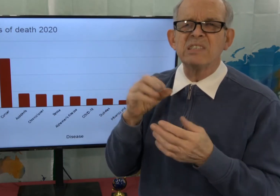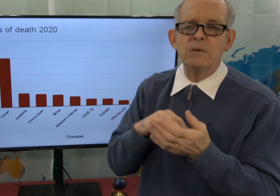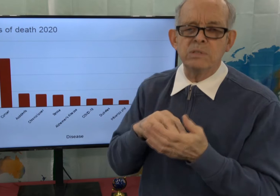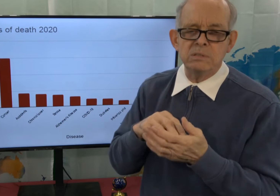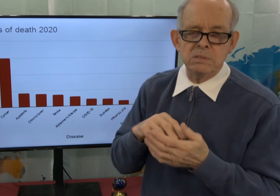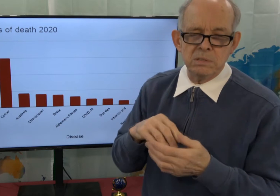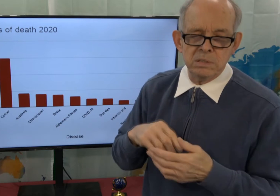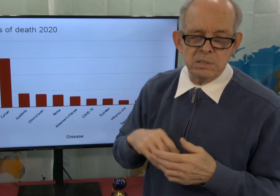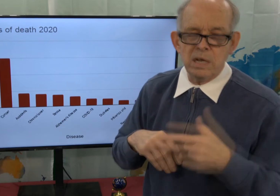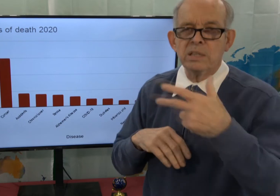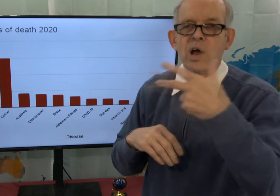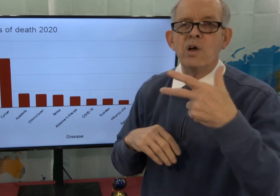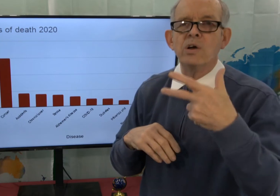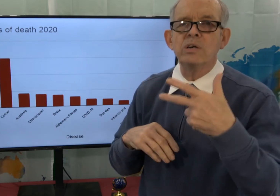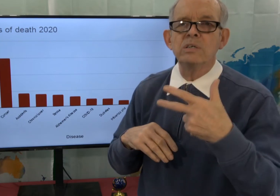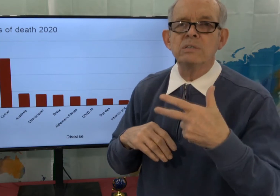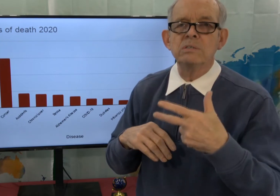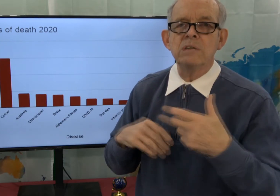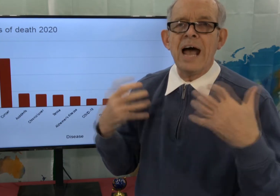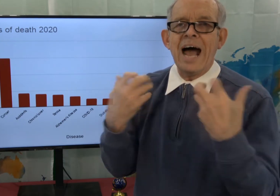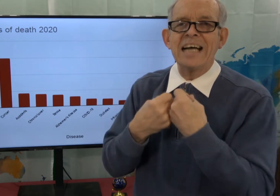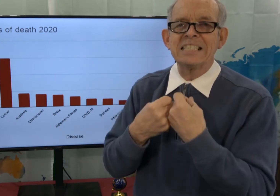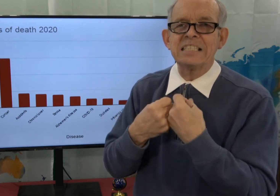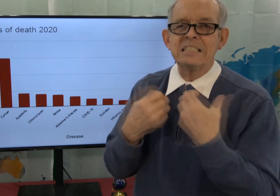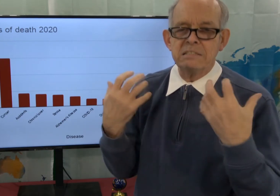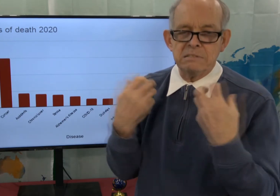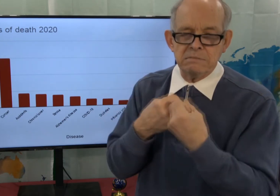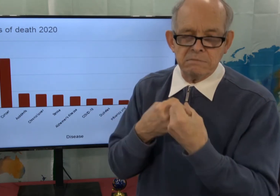600,000. Third, accident.